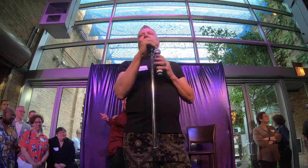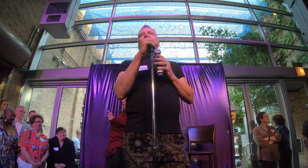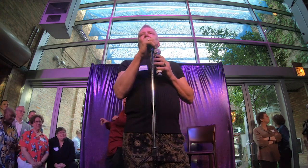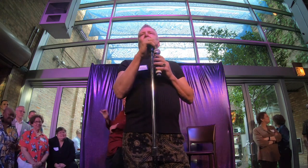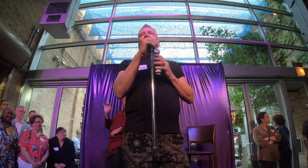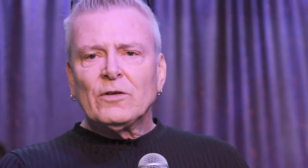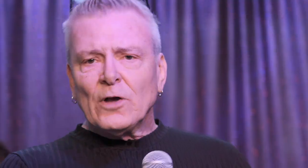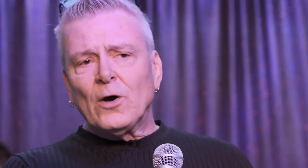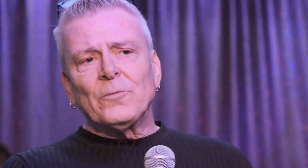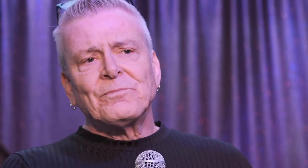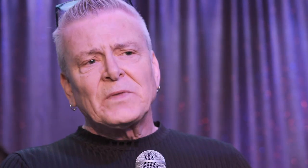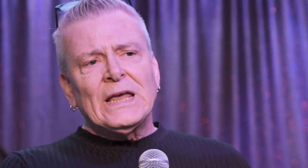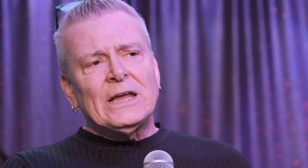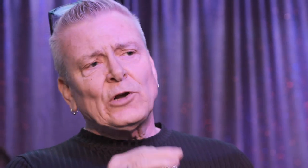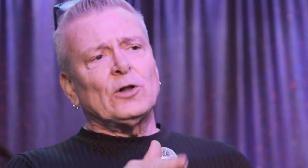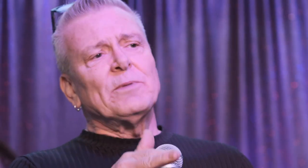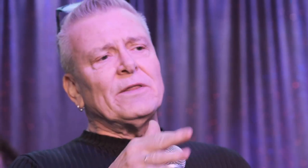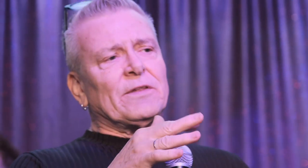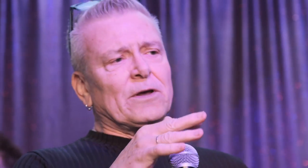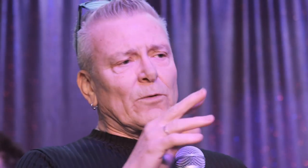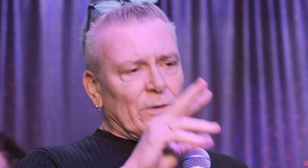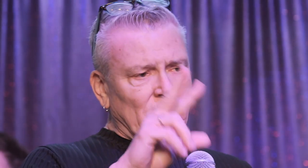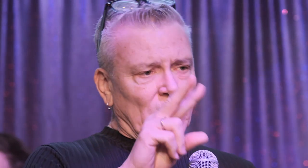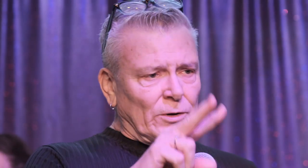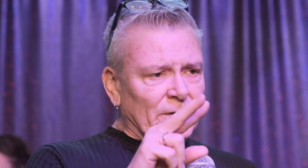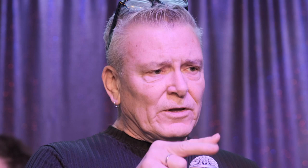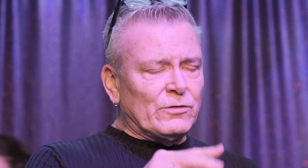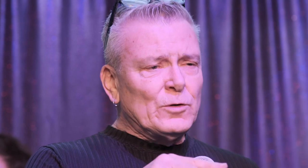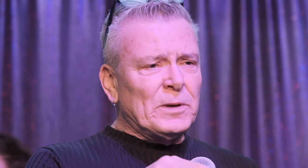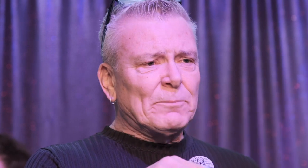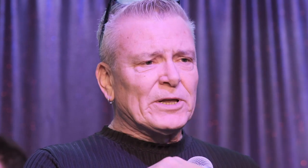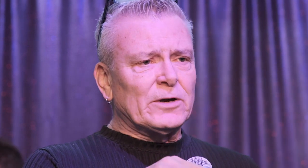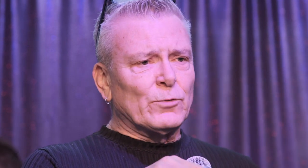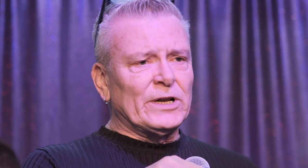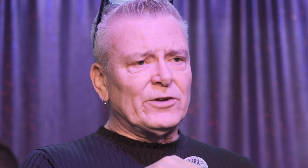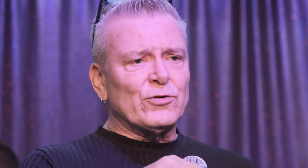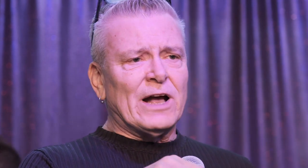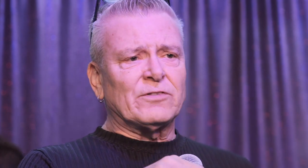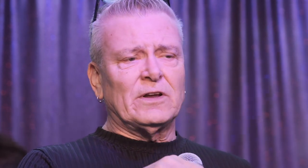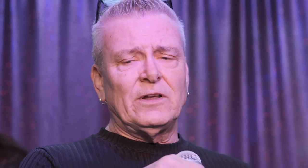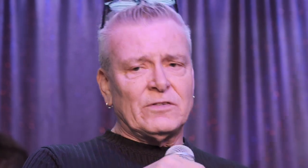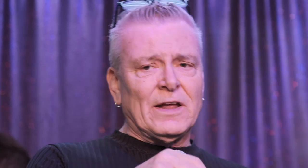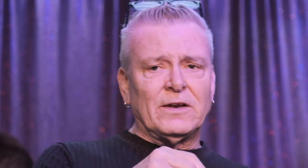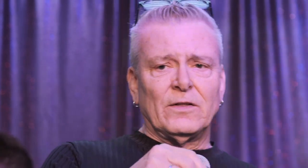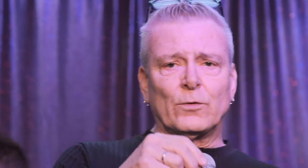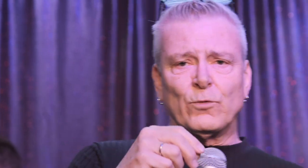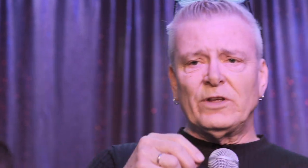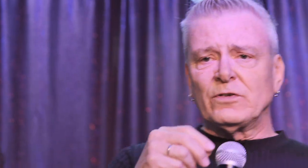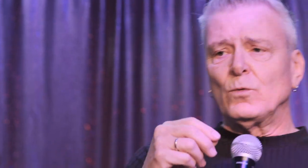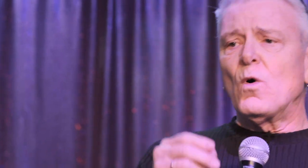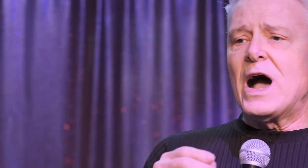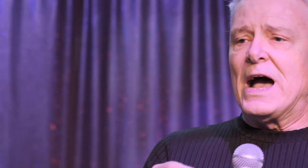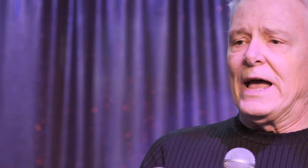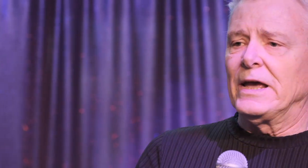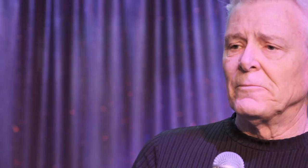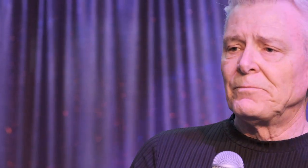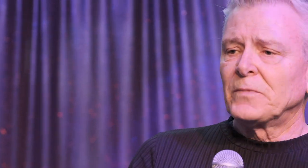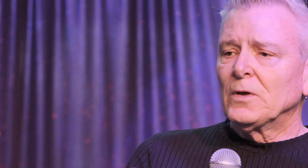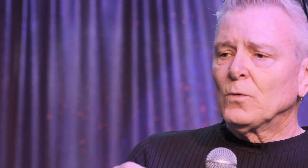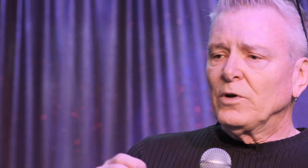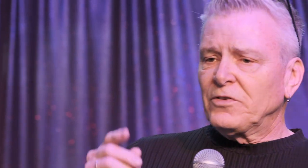easier. So he told me that there were only these two people he could really trust, and he said the reason